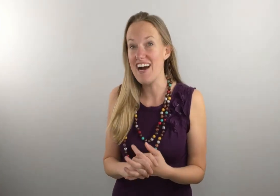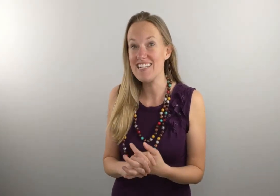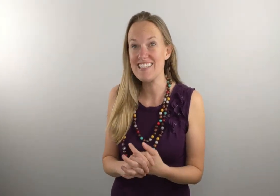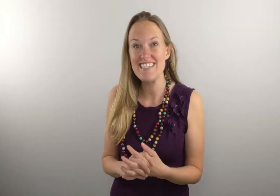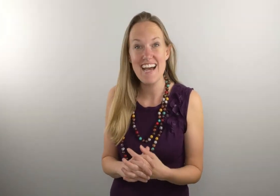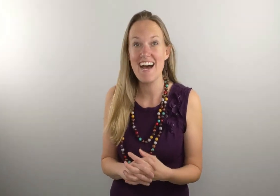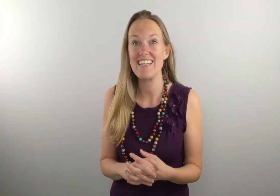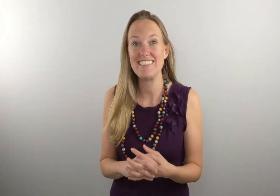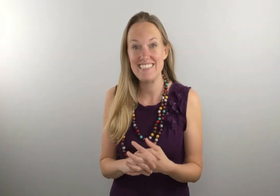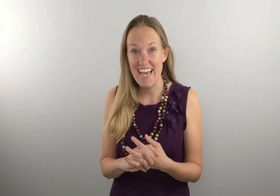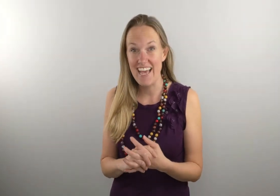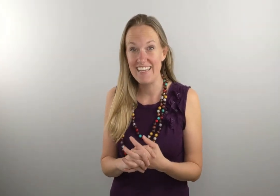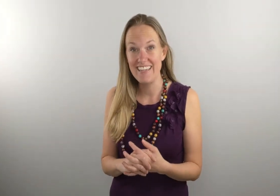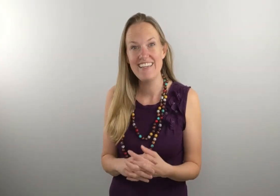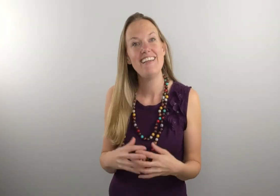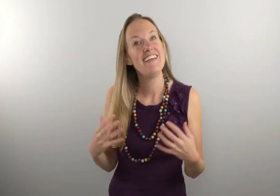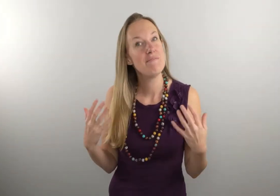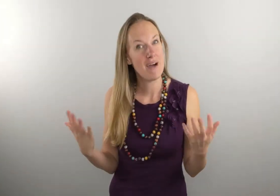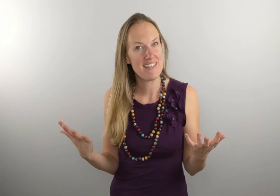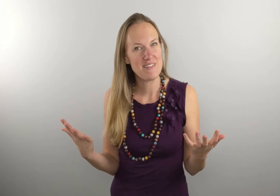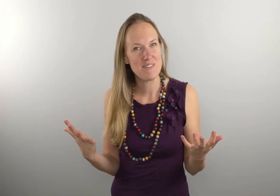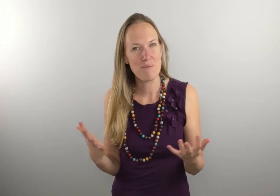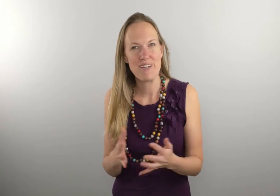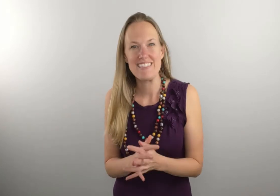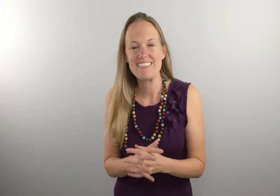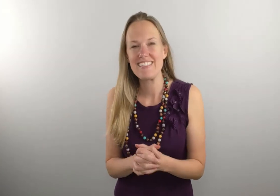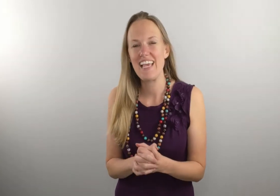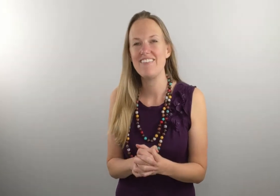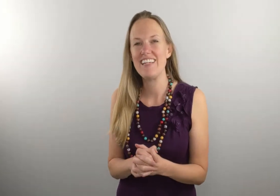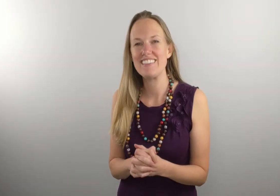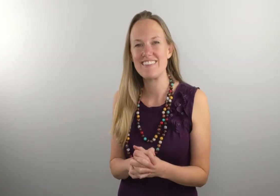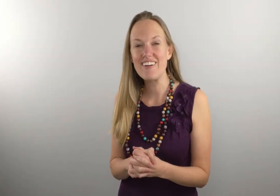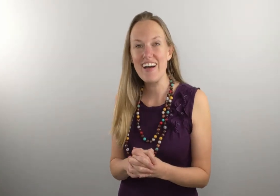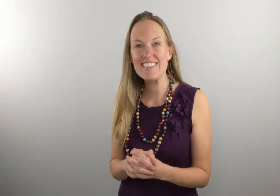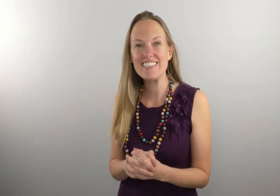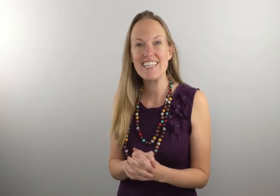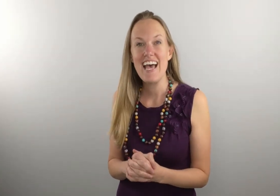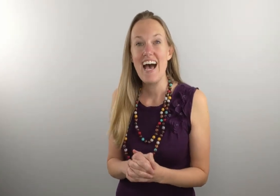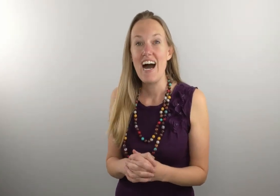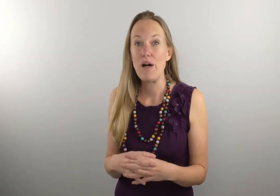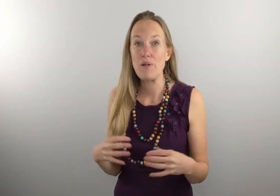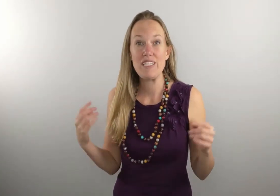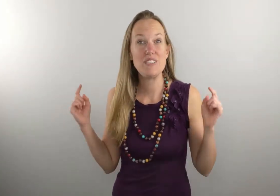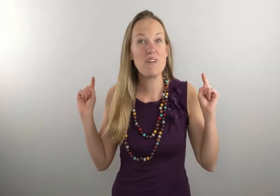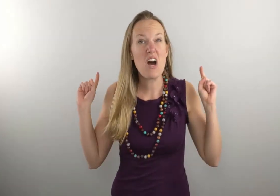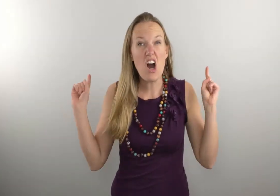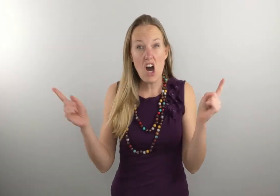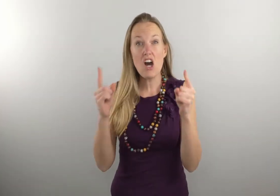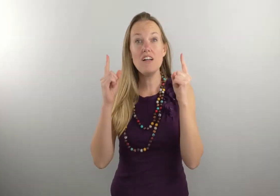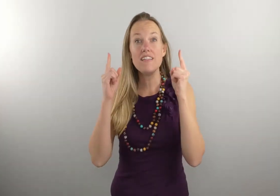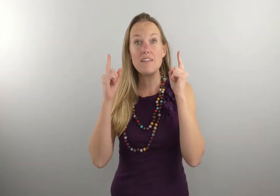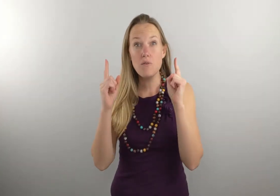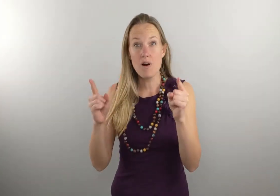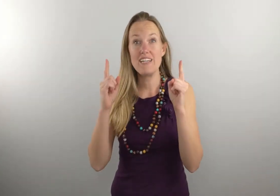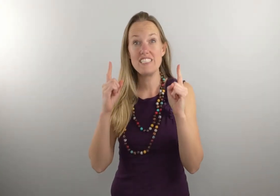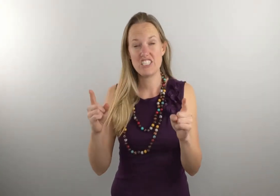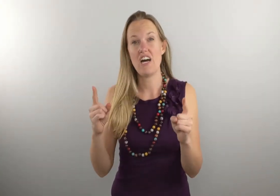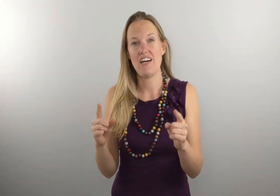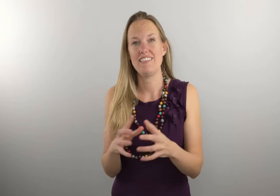God's Not Dead by the Newsboys. This came in as a request. We're going to do it all in one shot,